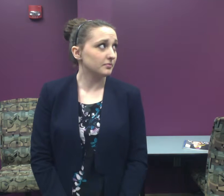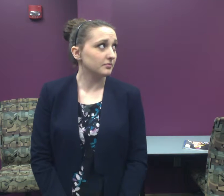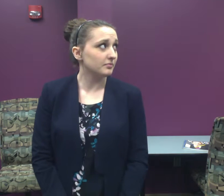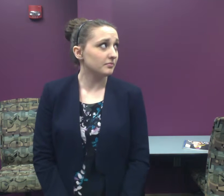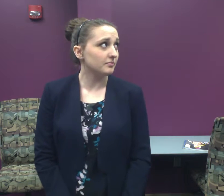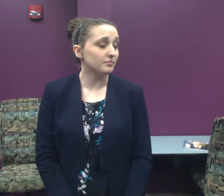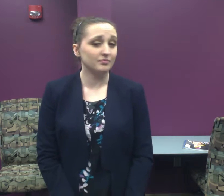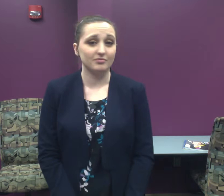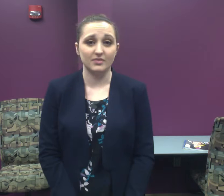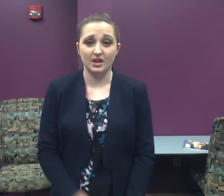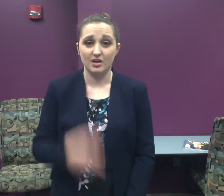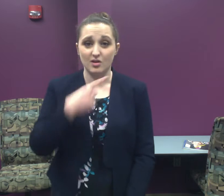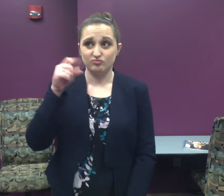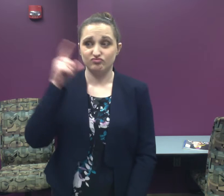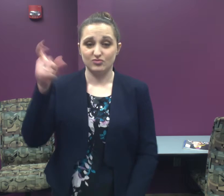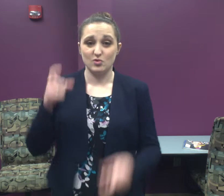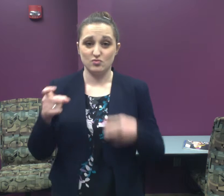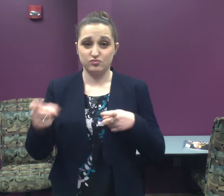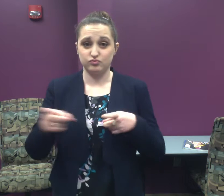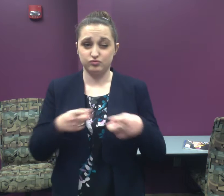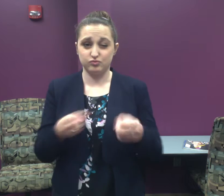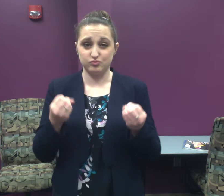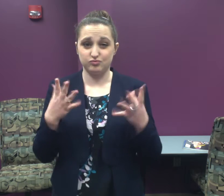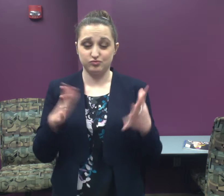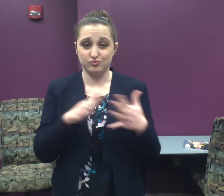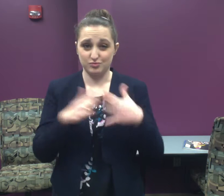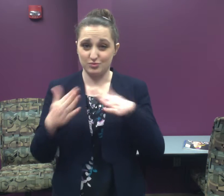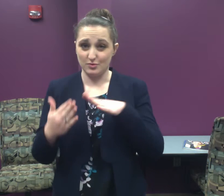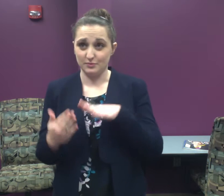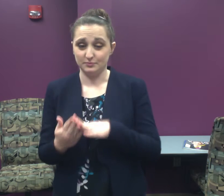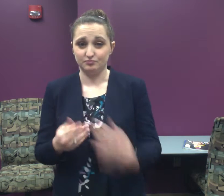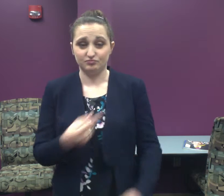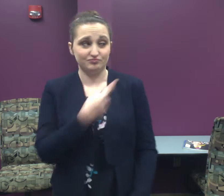most people say they've been doctored. And I'll explain what I mean by doctored in a little bit.